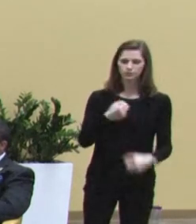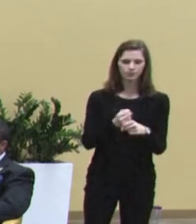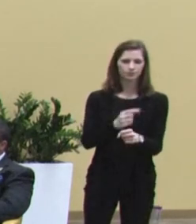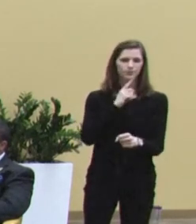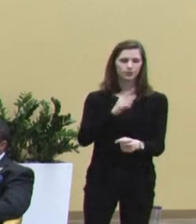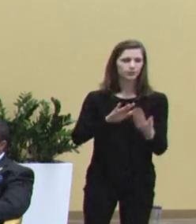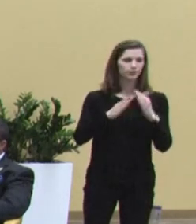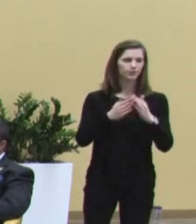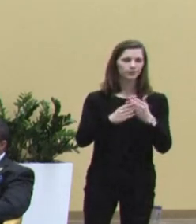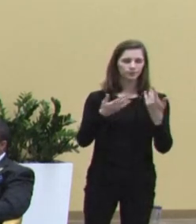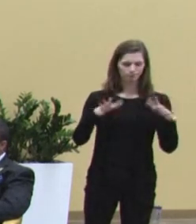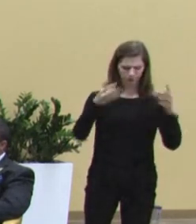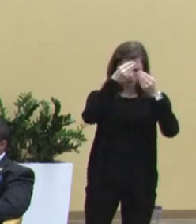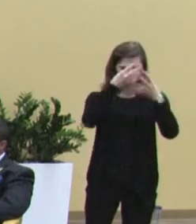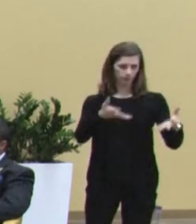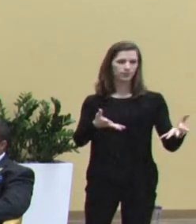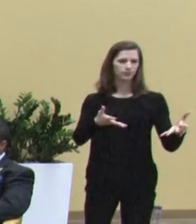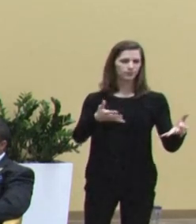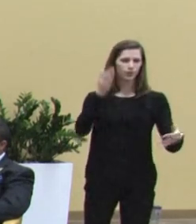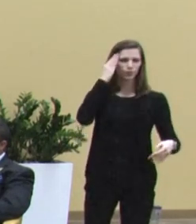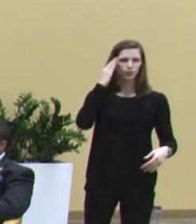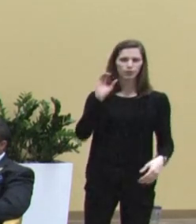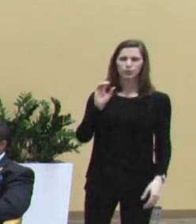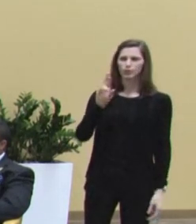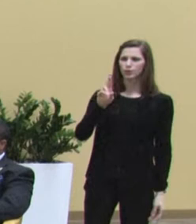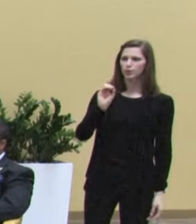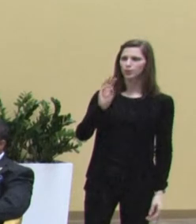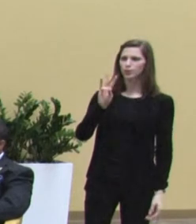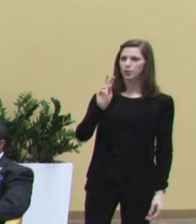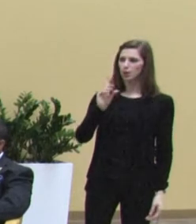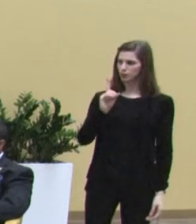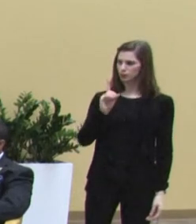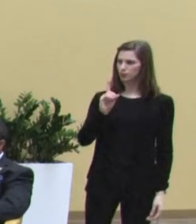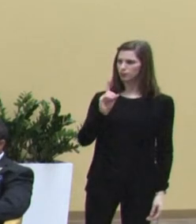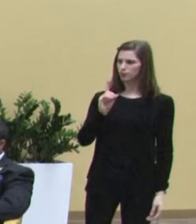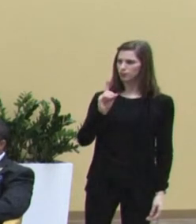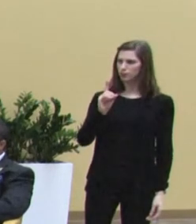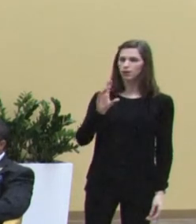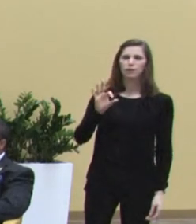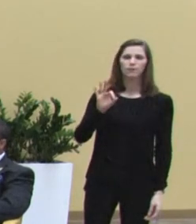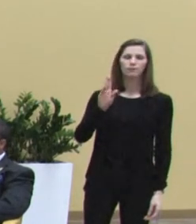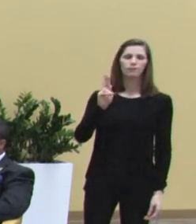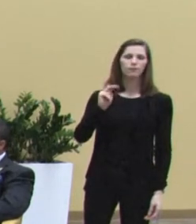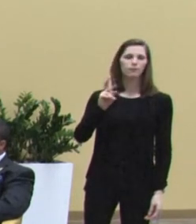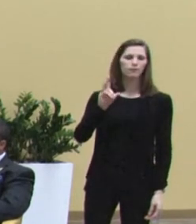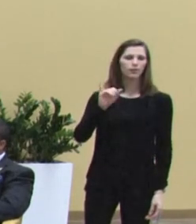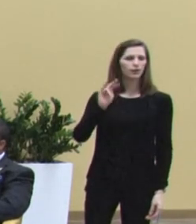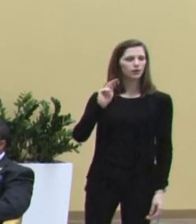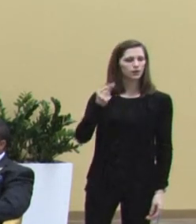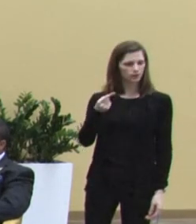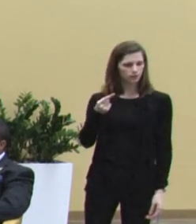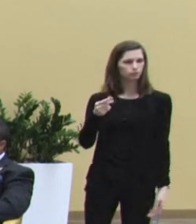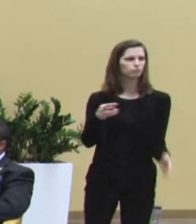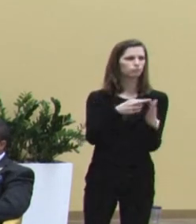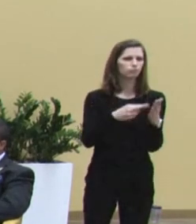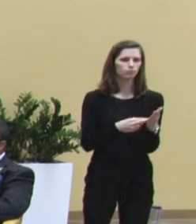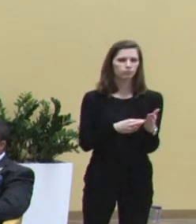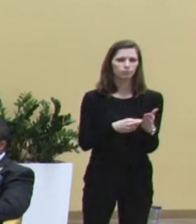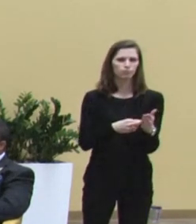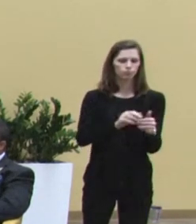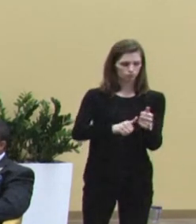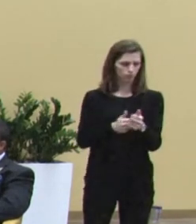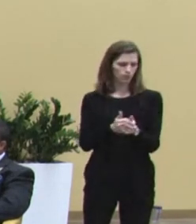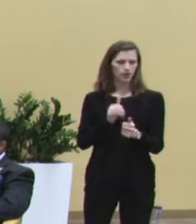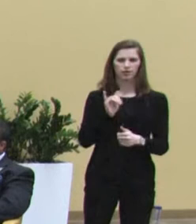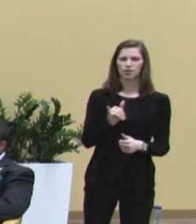are informed, that they know about crowdfunding and what it is and what the regulations are behind that, that they know about other